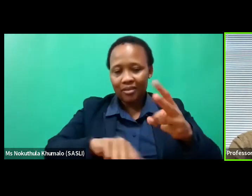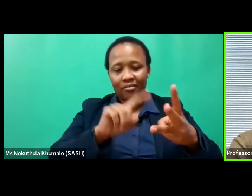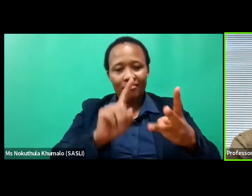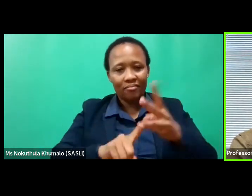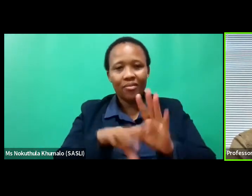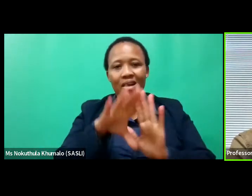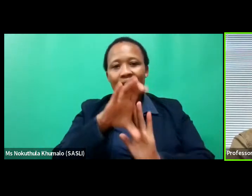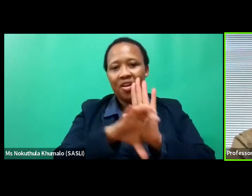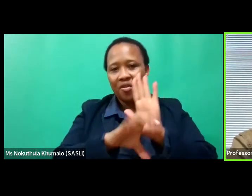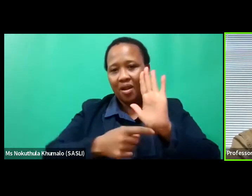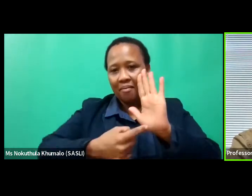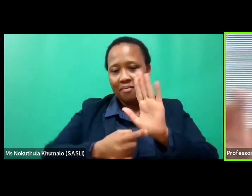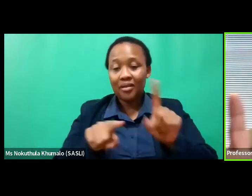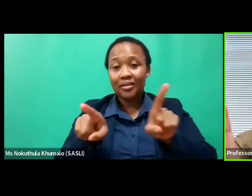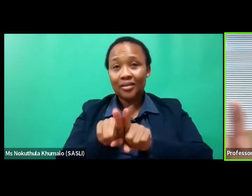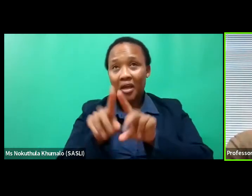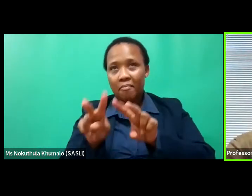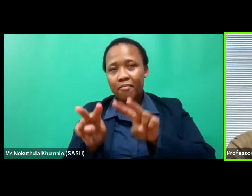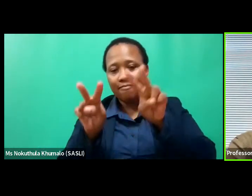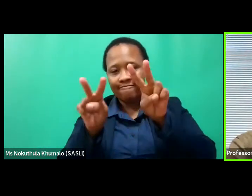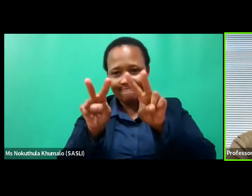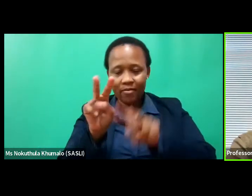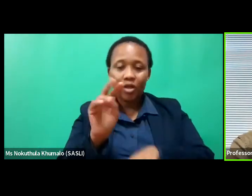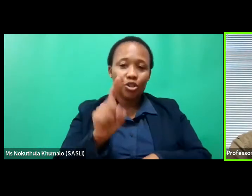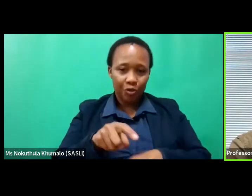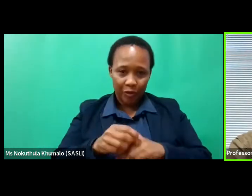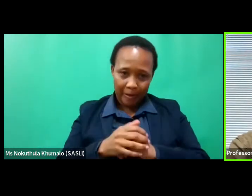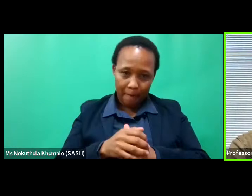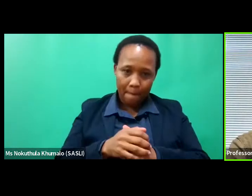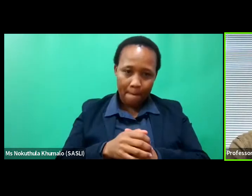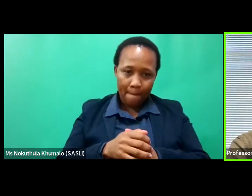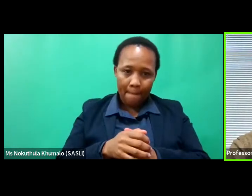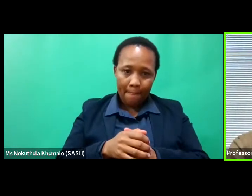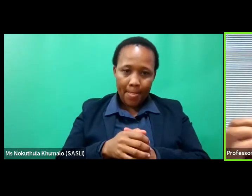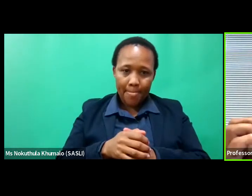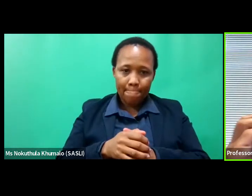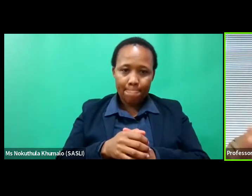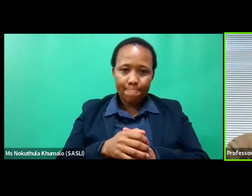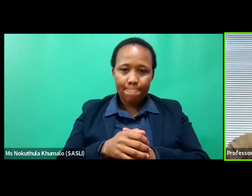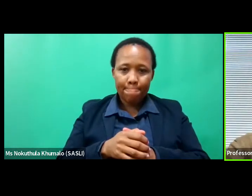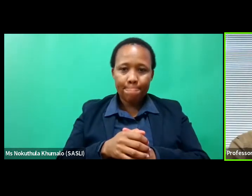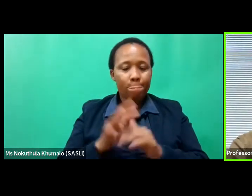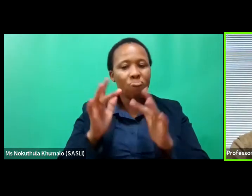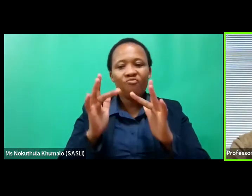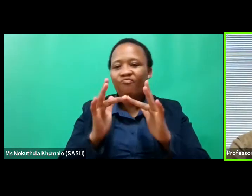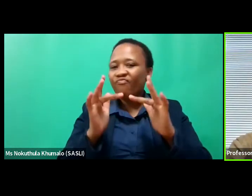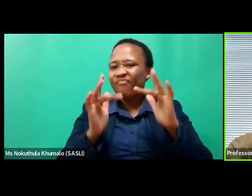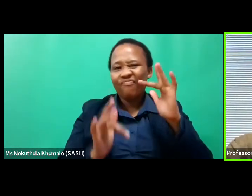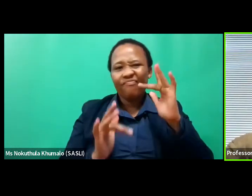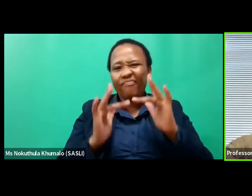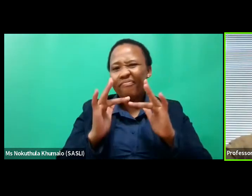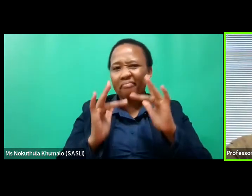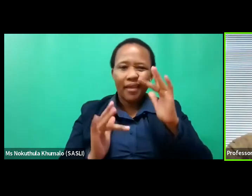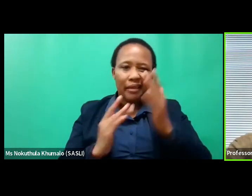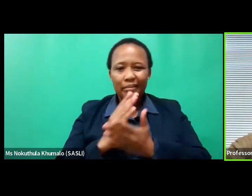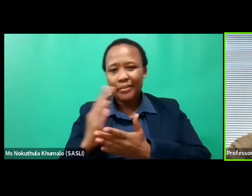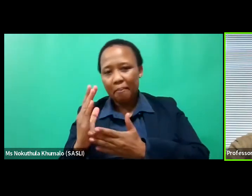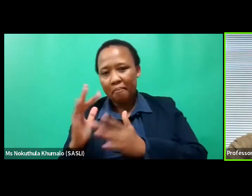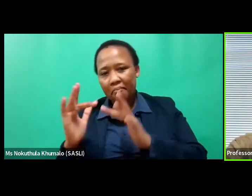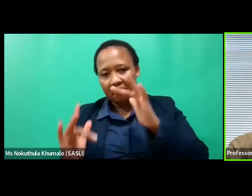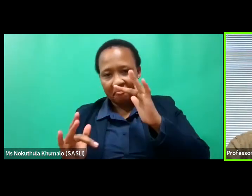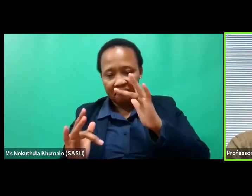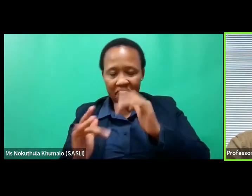So this, you know, that's another speech on its own, how the market has influenced education. But I want to make that